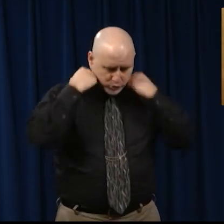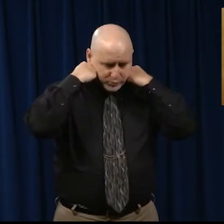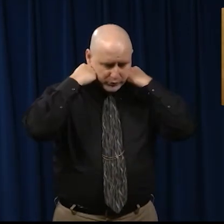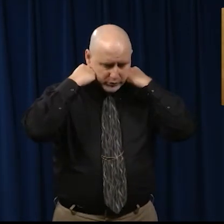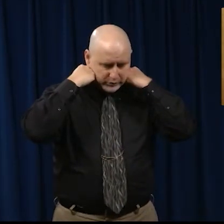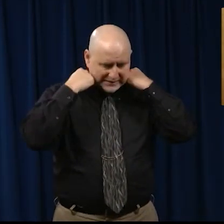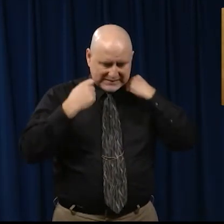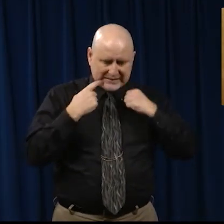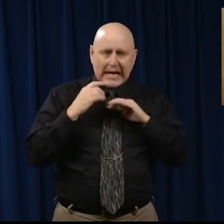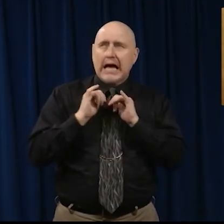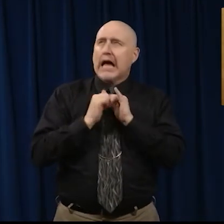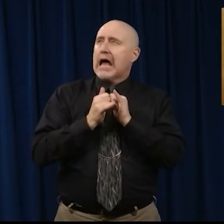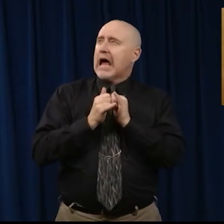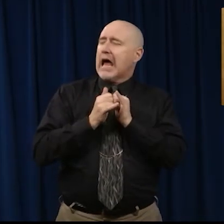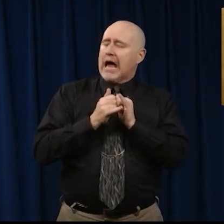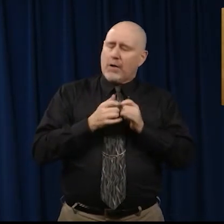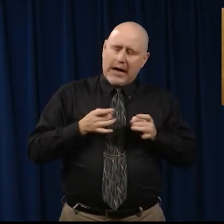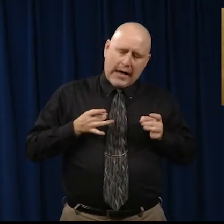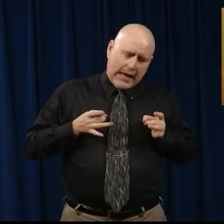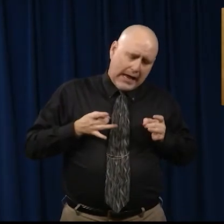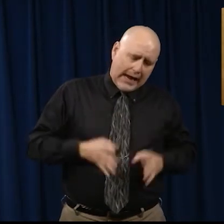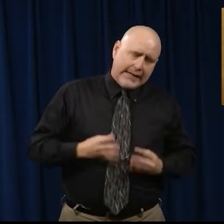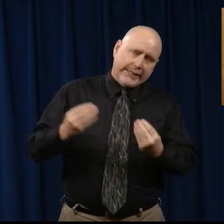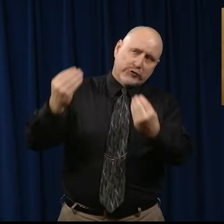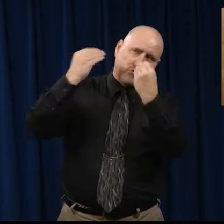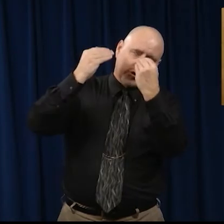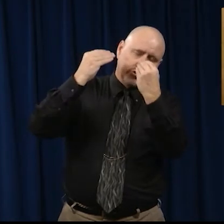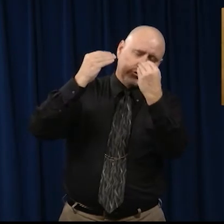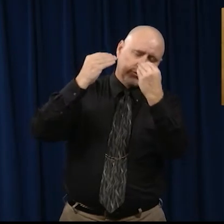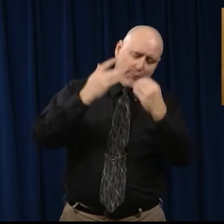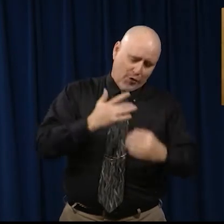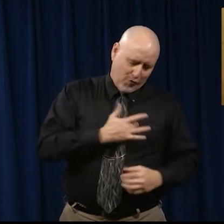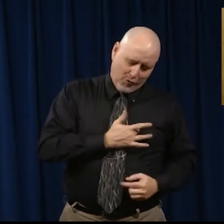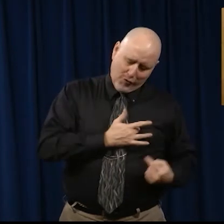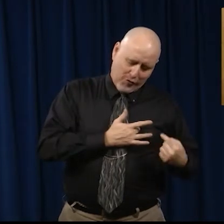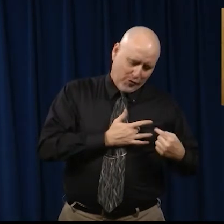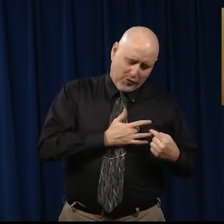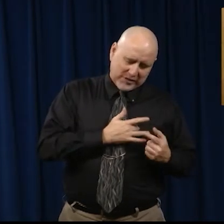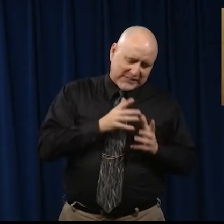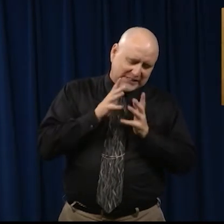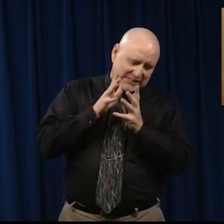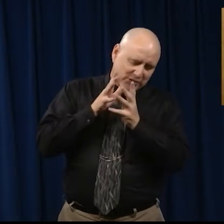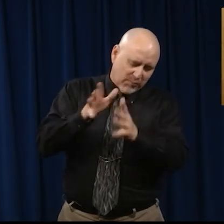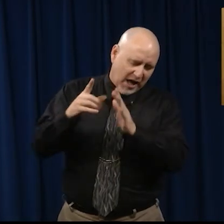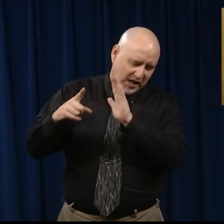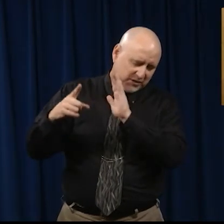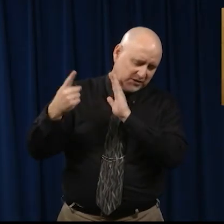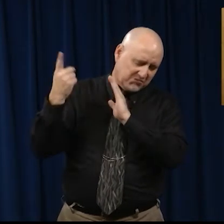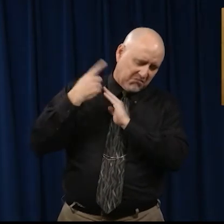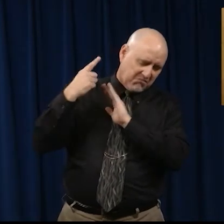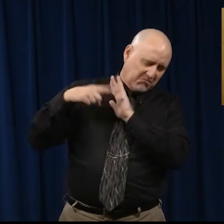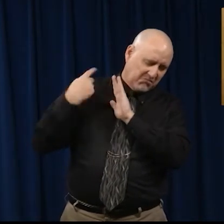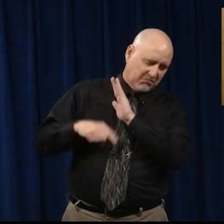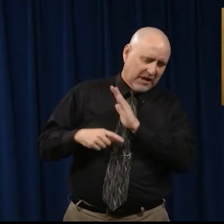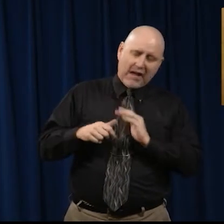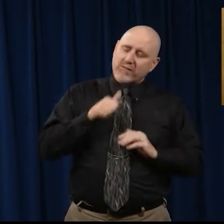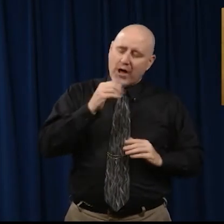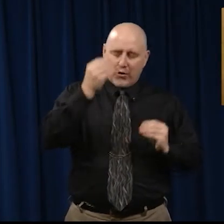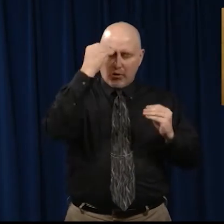consumed, and say, 'How I have hated instruction, and my heart despised reproof. I have not obeyed